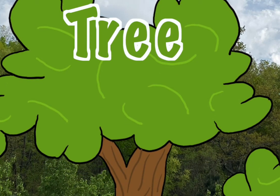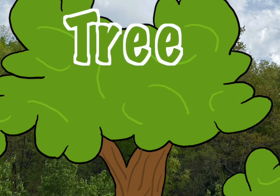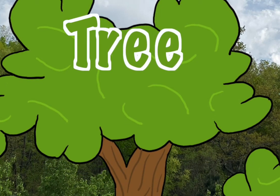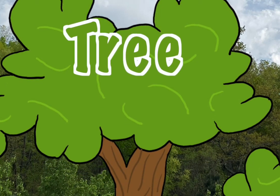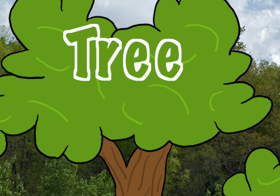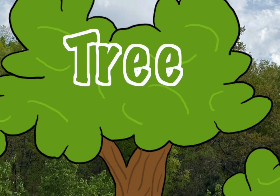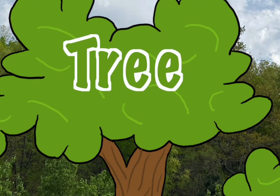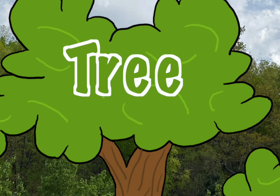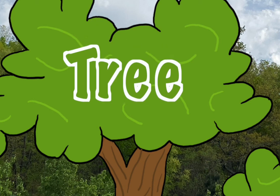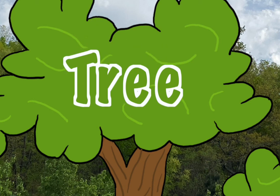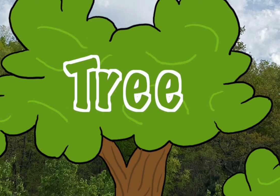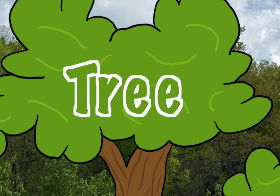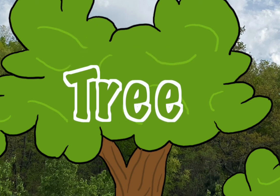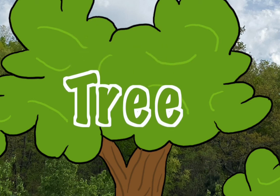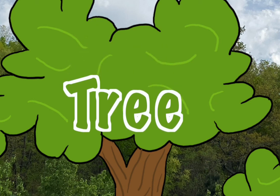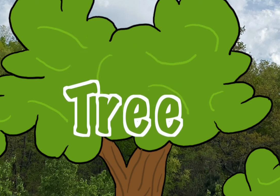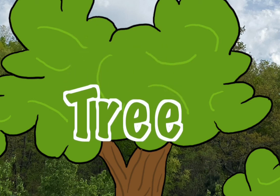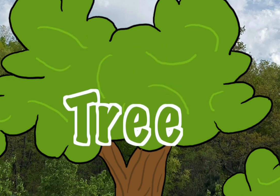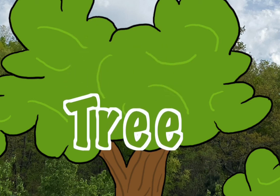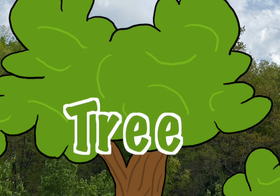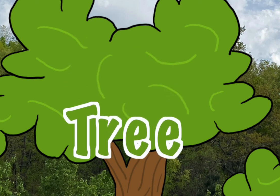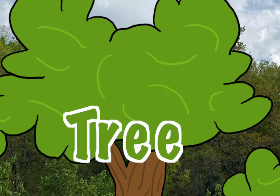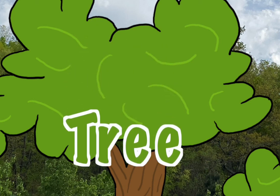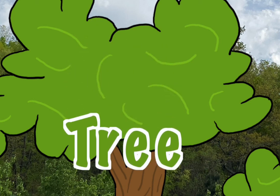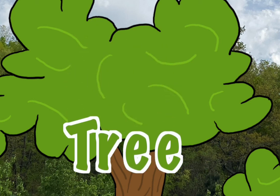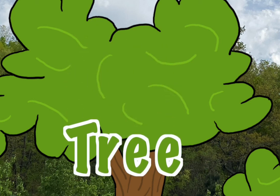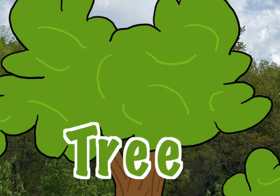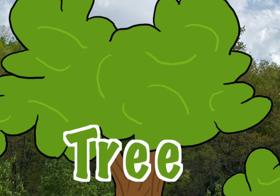prettiest tree you ever did see.